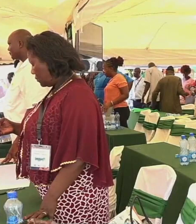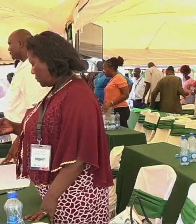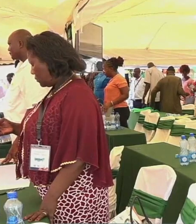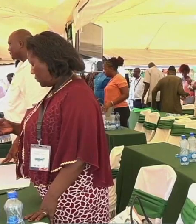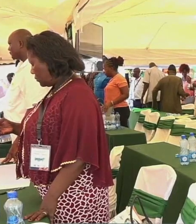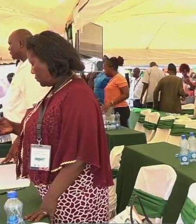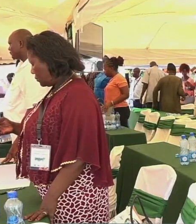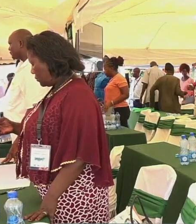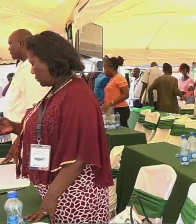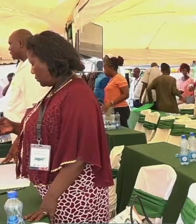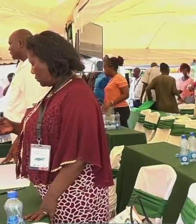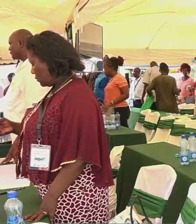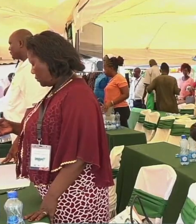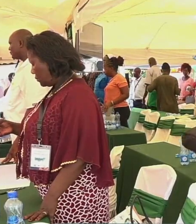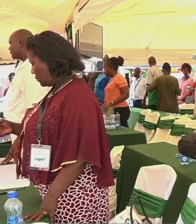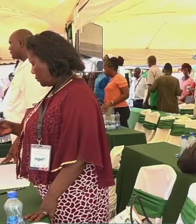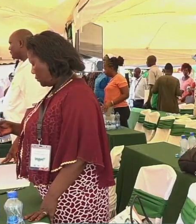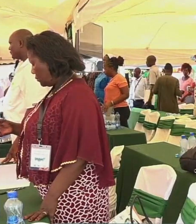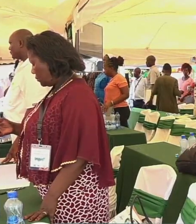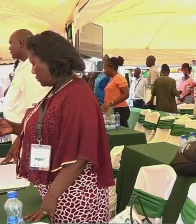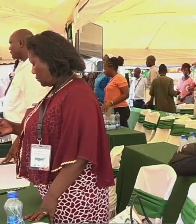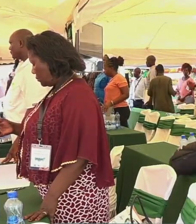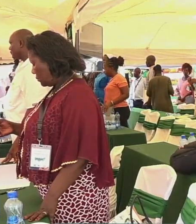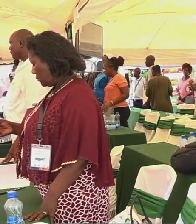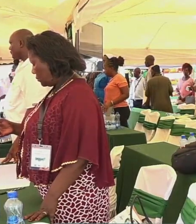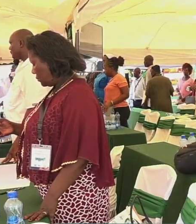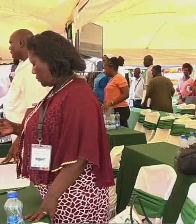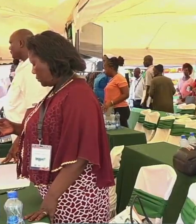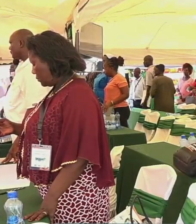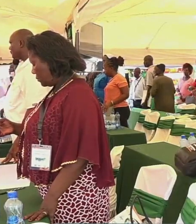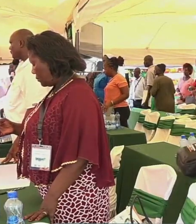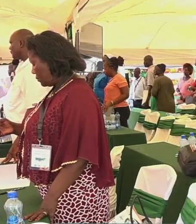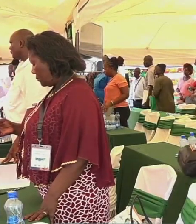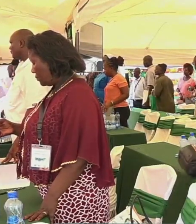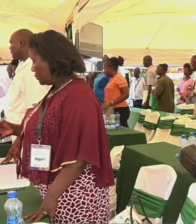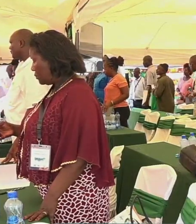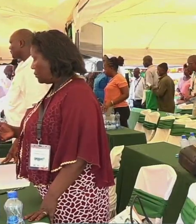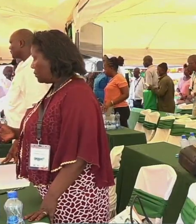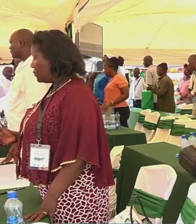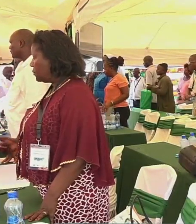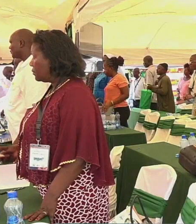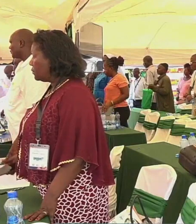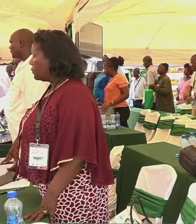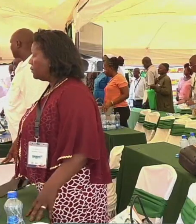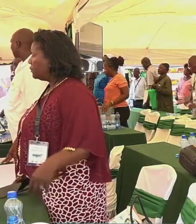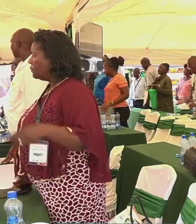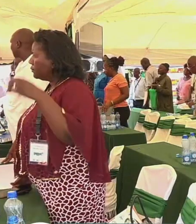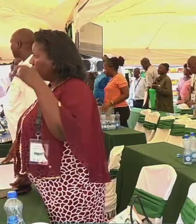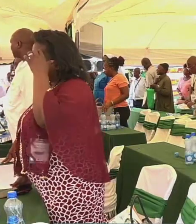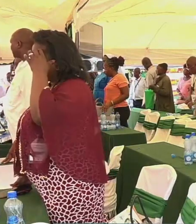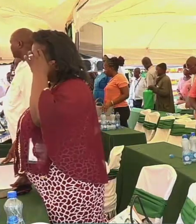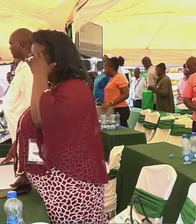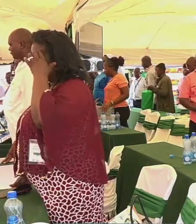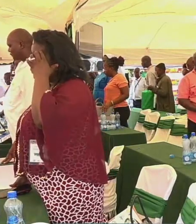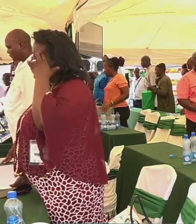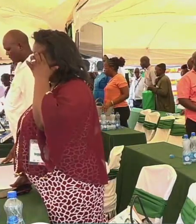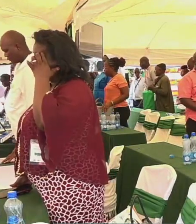the CECs. And then we will have a subsequent photo of delegates. Also, we will request you to come.